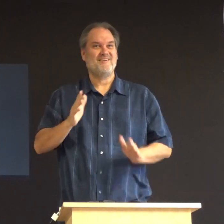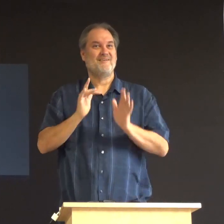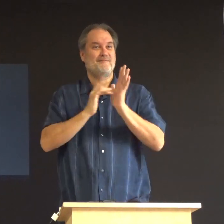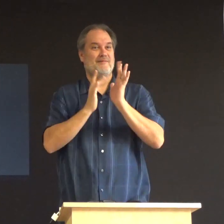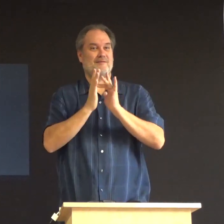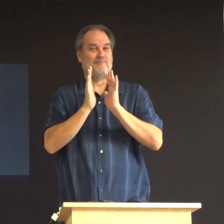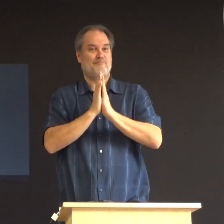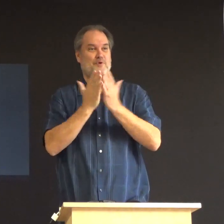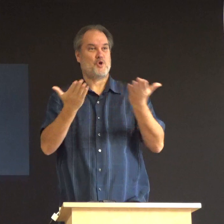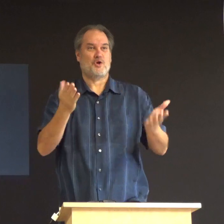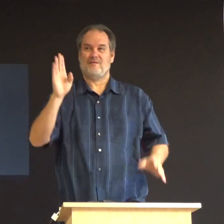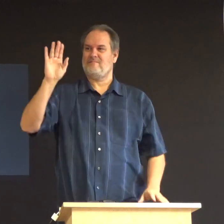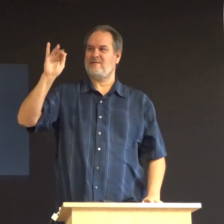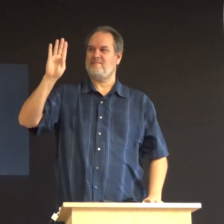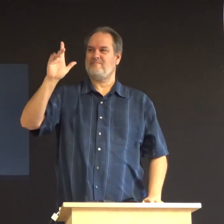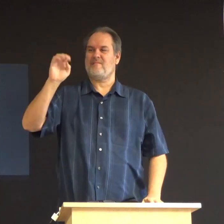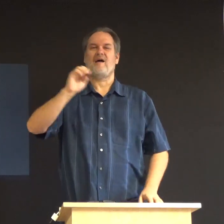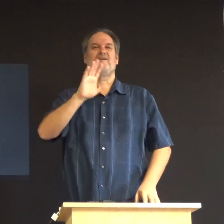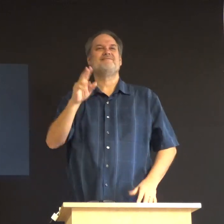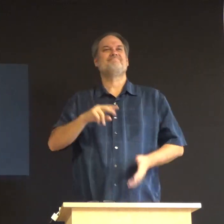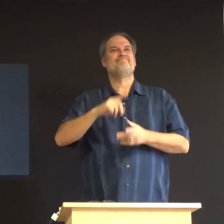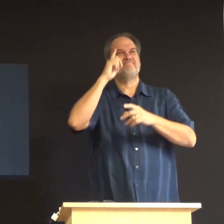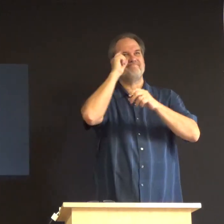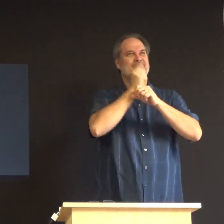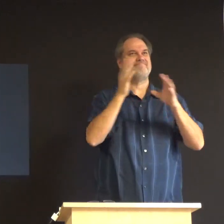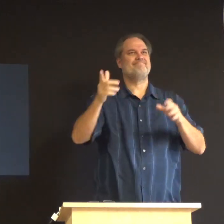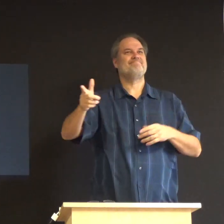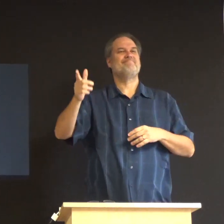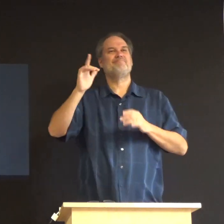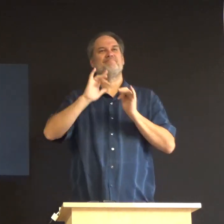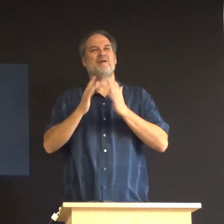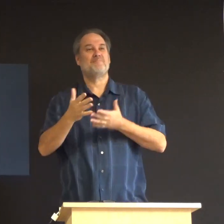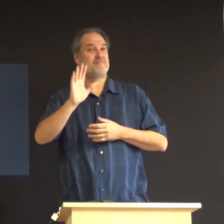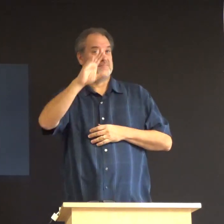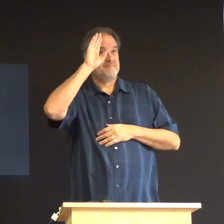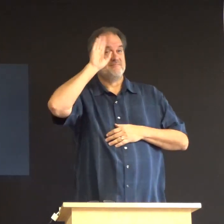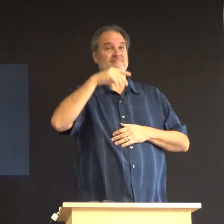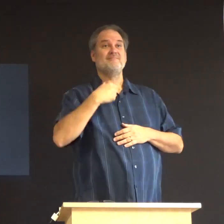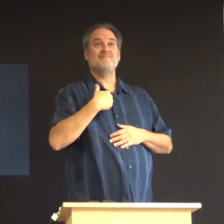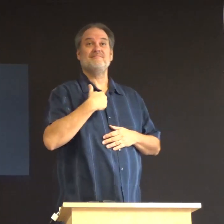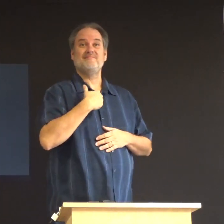Okay? Jesus' book. It's just a book.